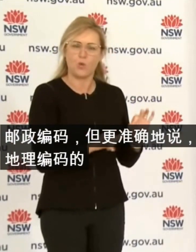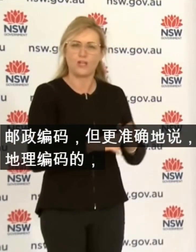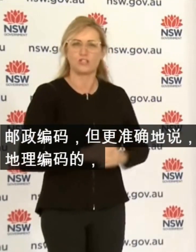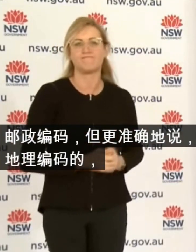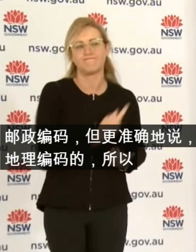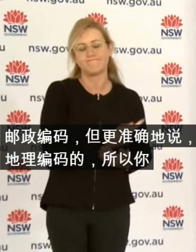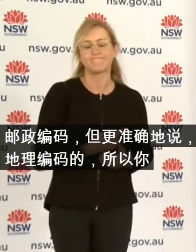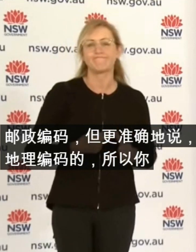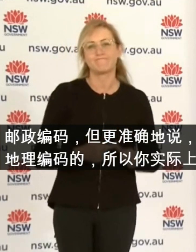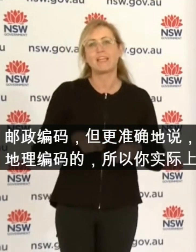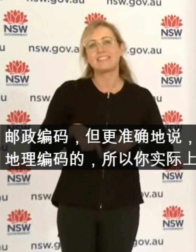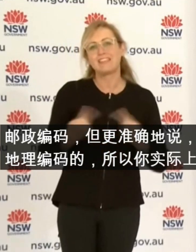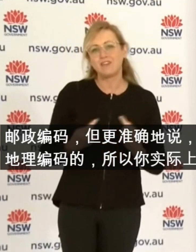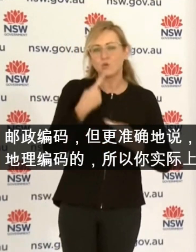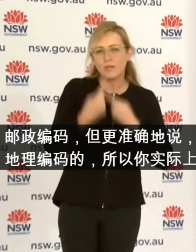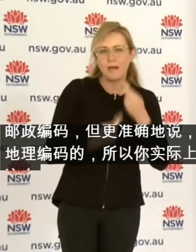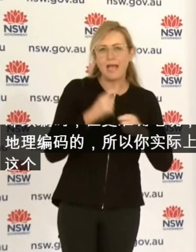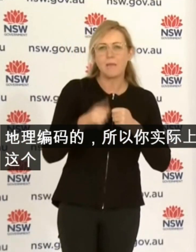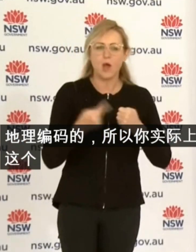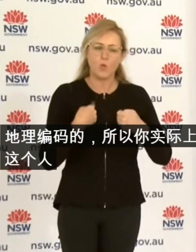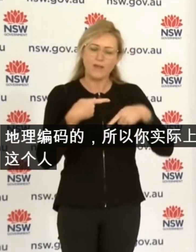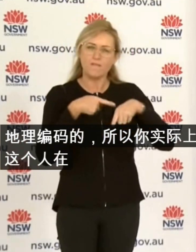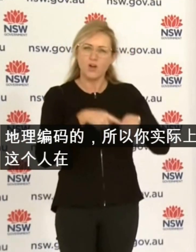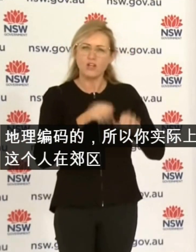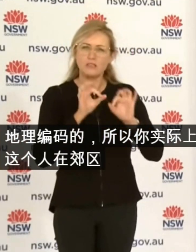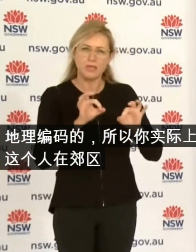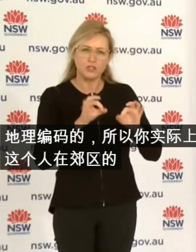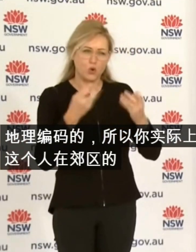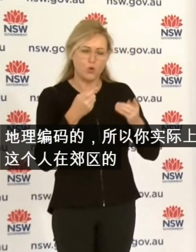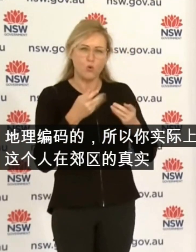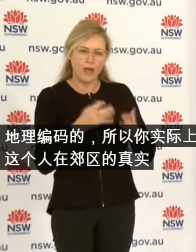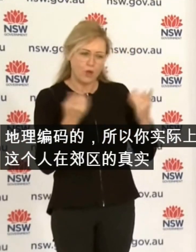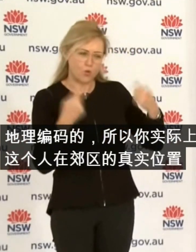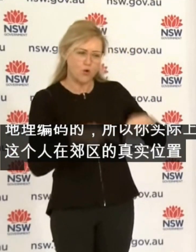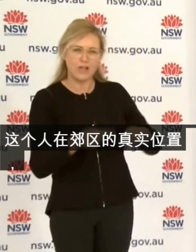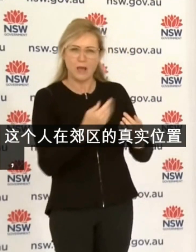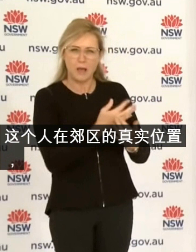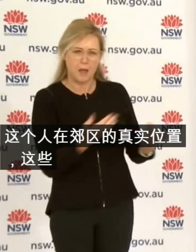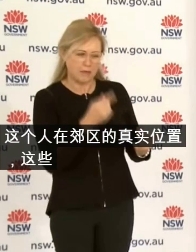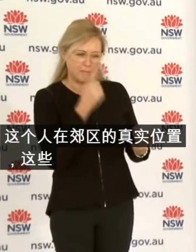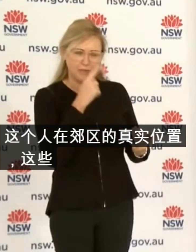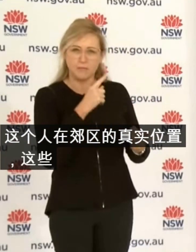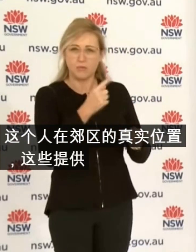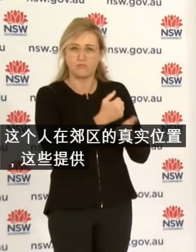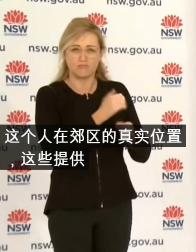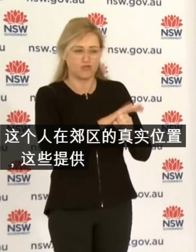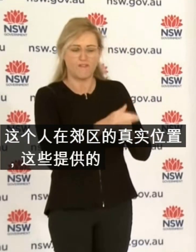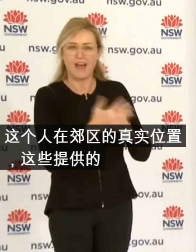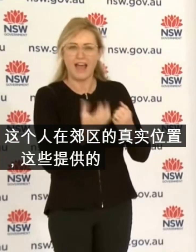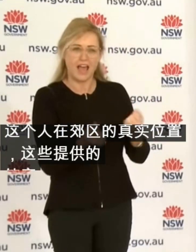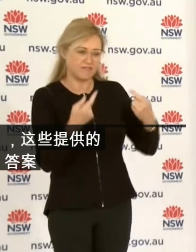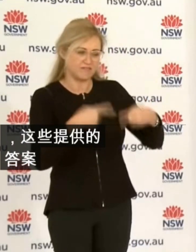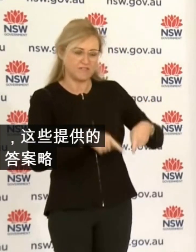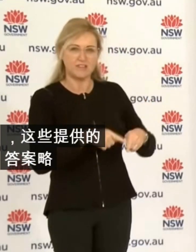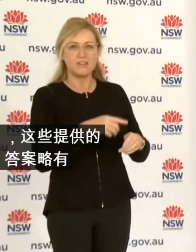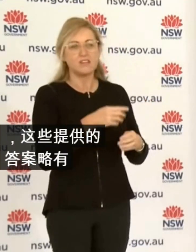geocoding. So you can actually get the real place the person, LGA, the suburb is in. So and those provide